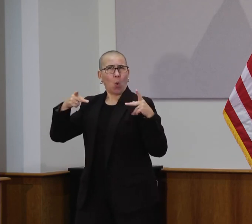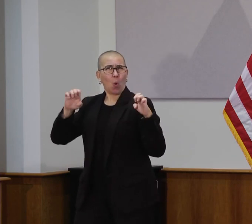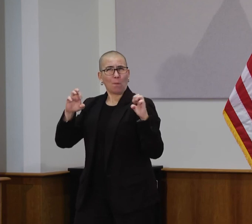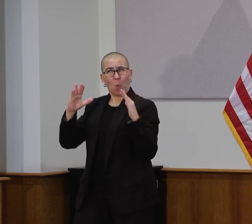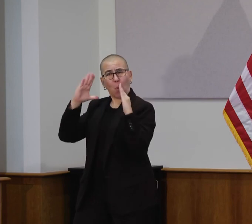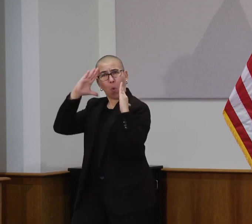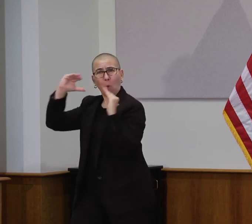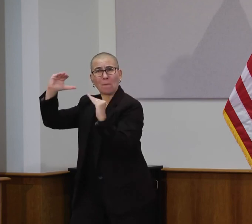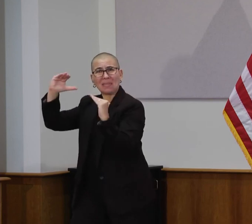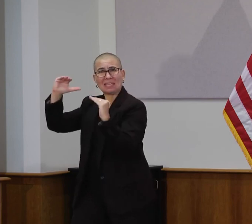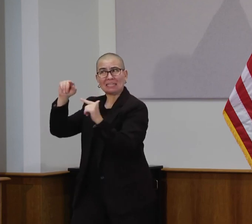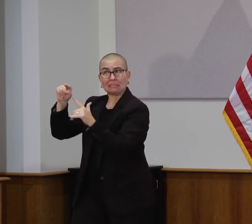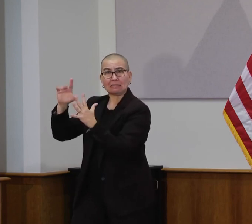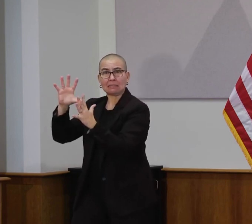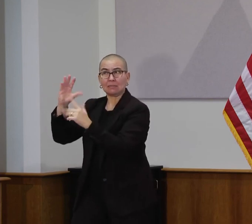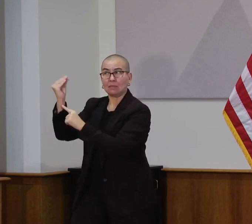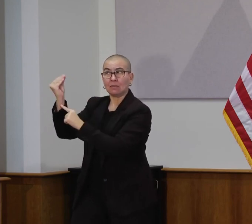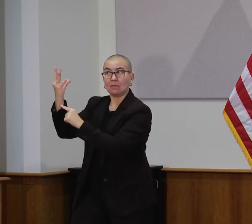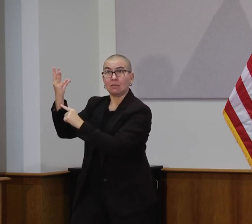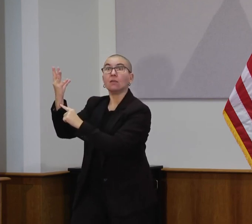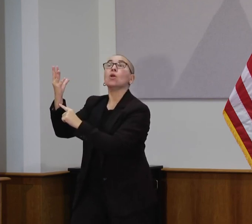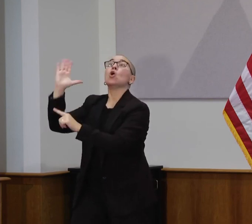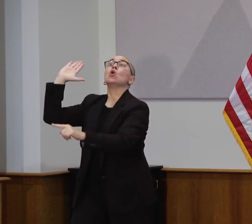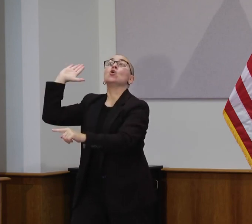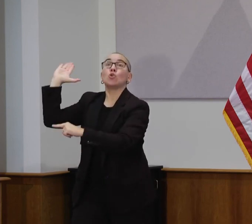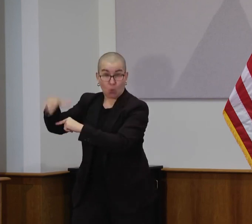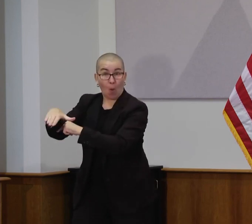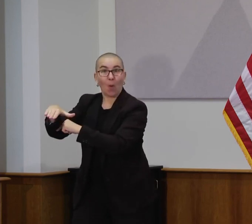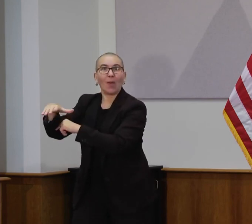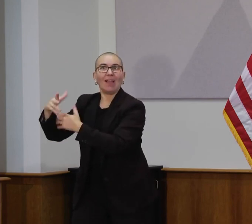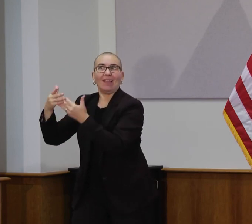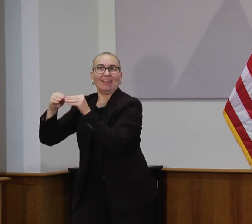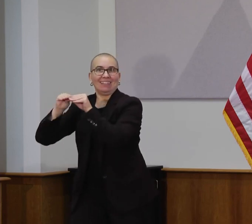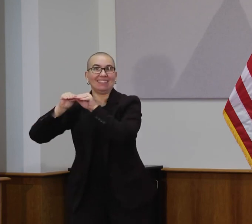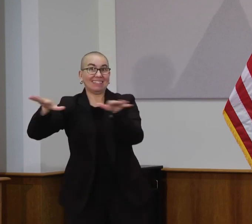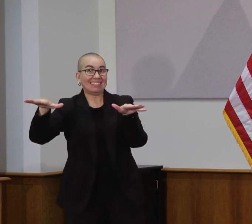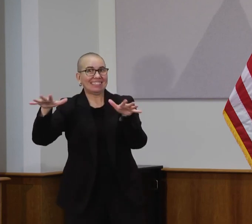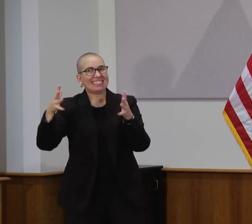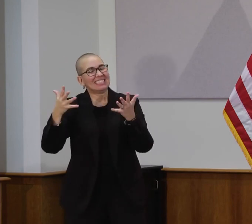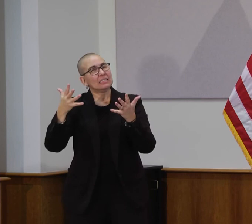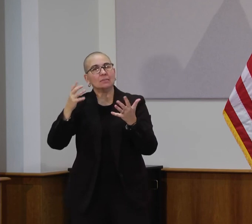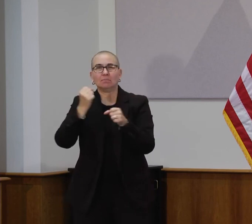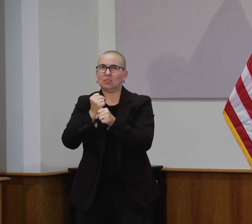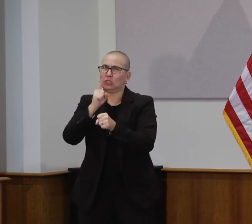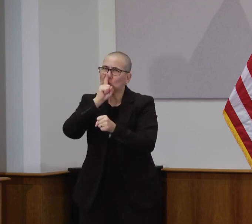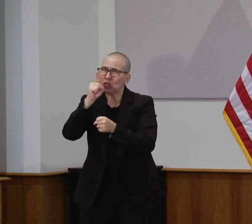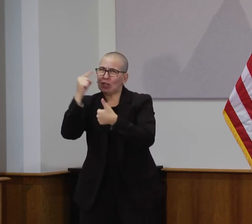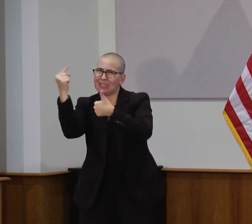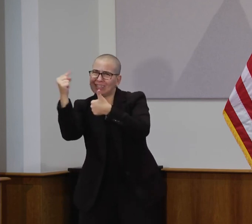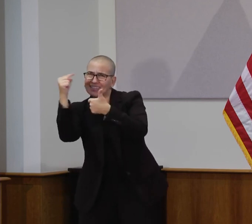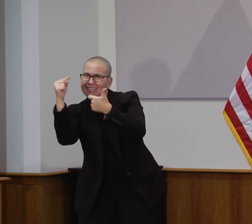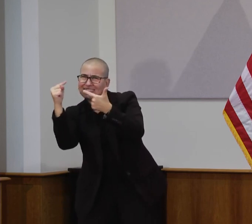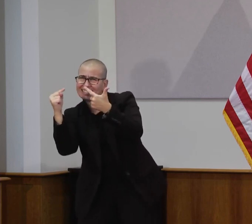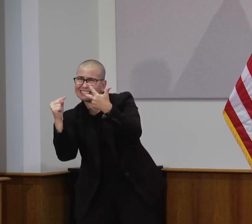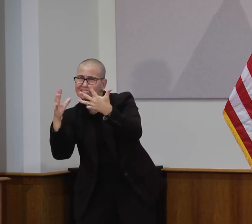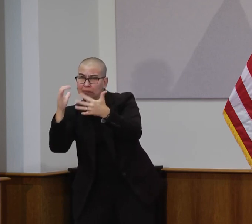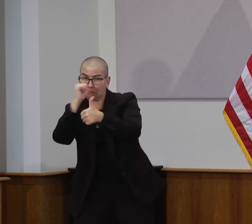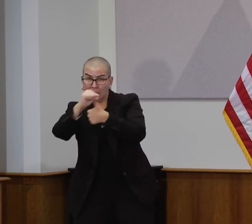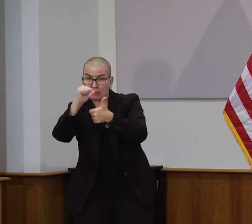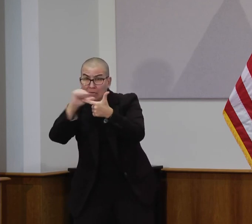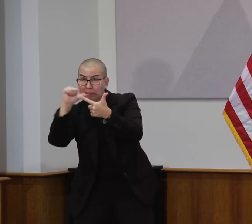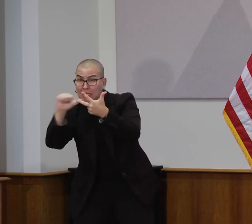at the end of the tunnel, but I want to be very clear. We need to get all of our neighbors to the end of the tunnel, and that is not going to